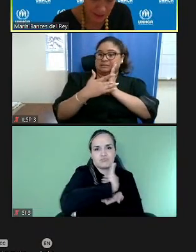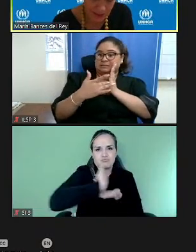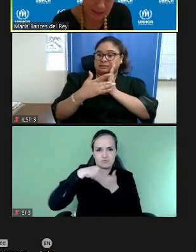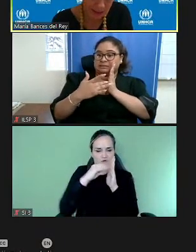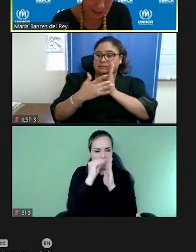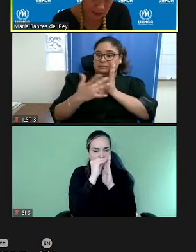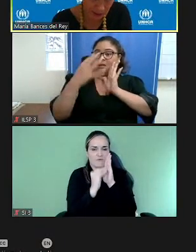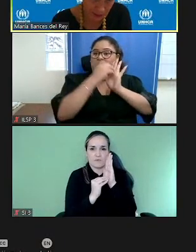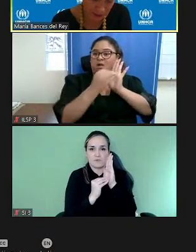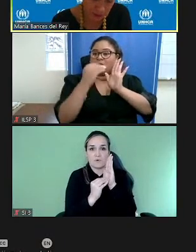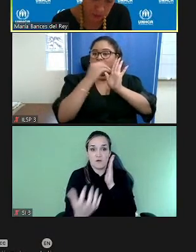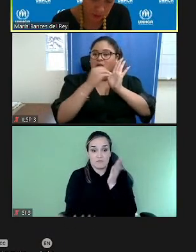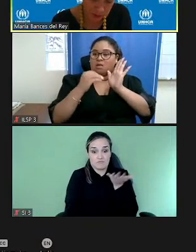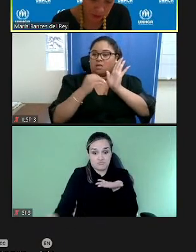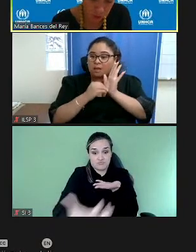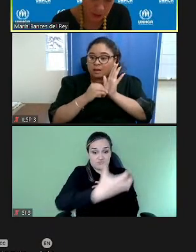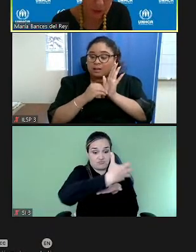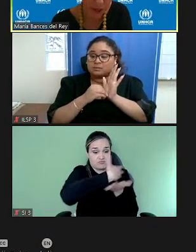a